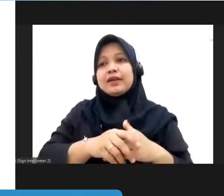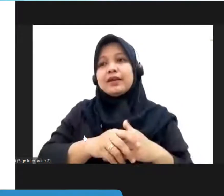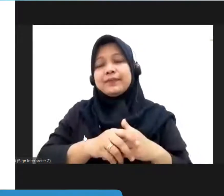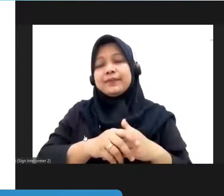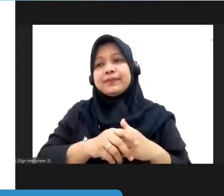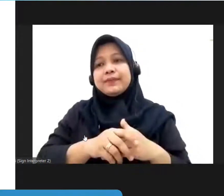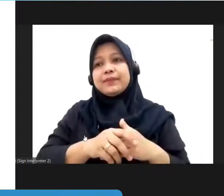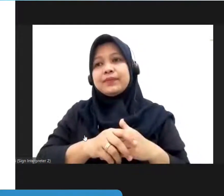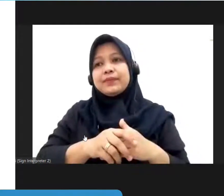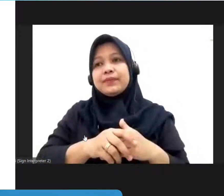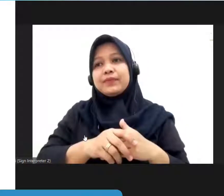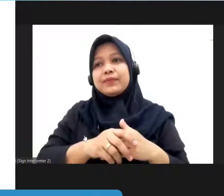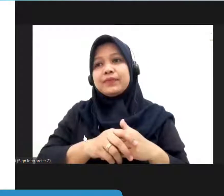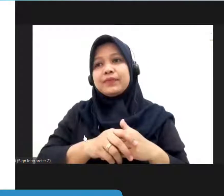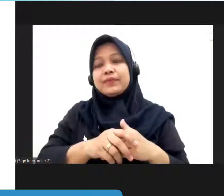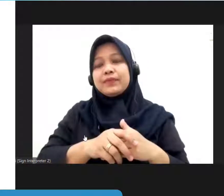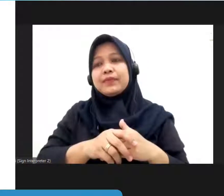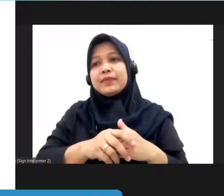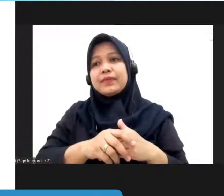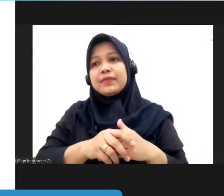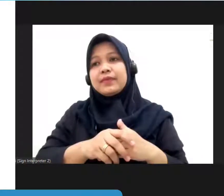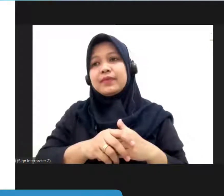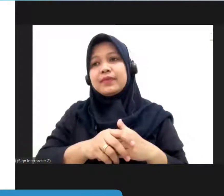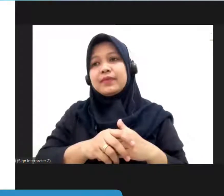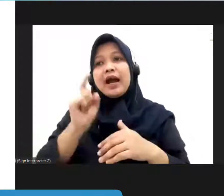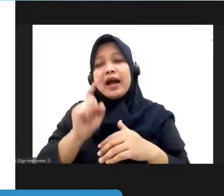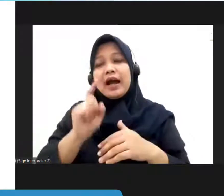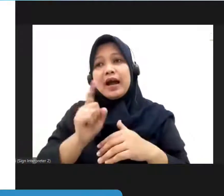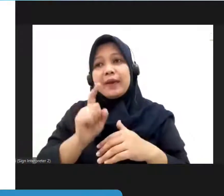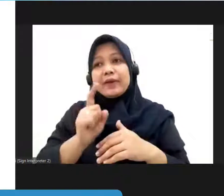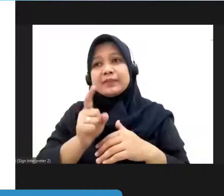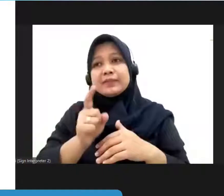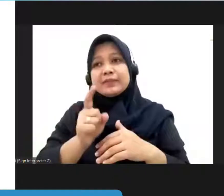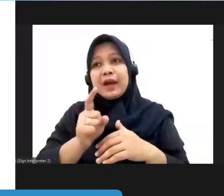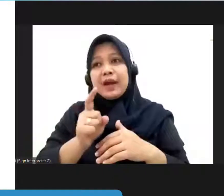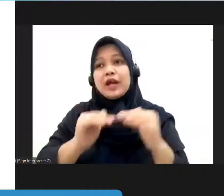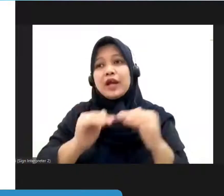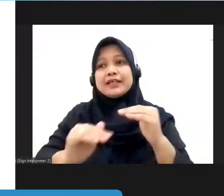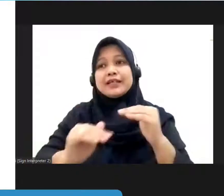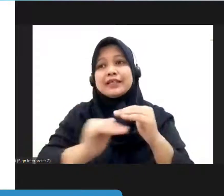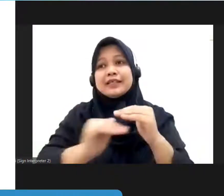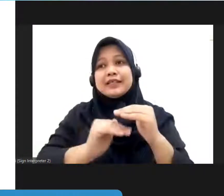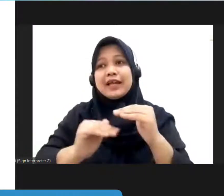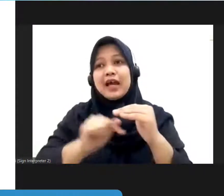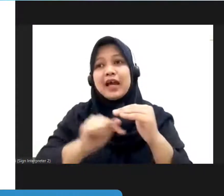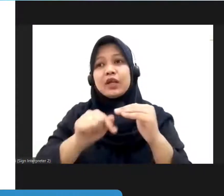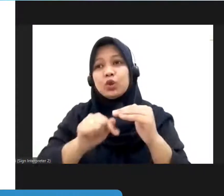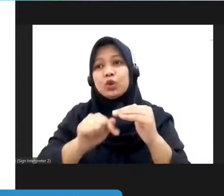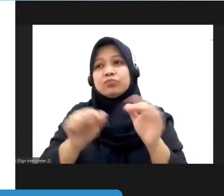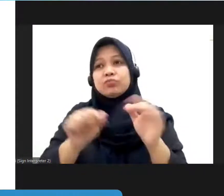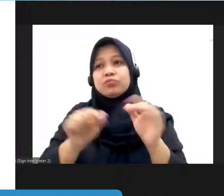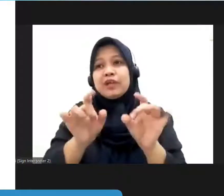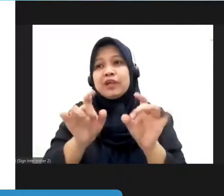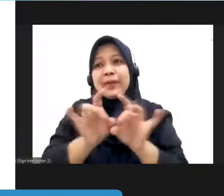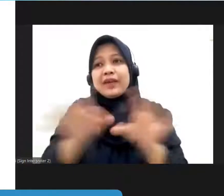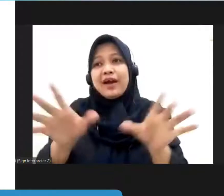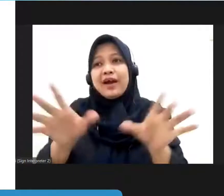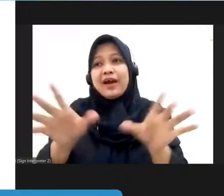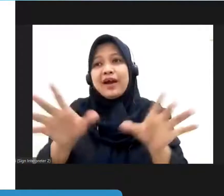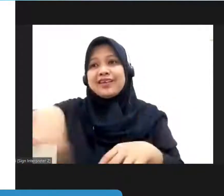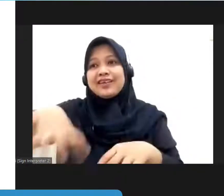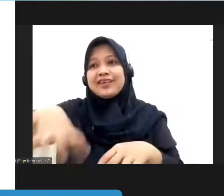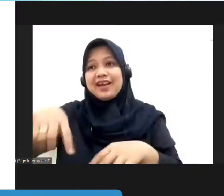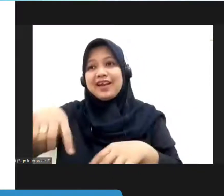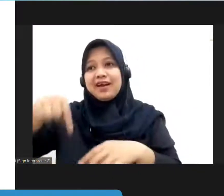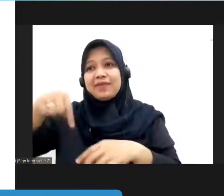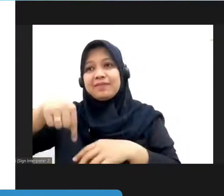without COVID, because what those standards are saying to us is completely different than what is the